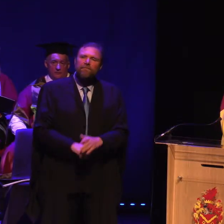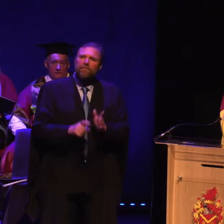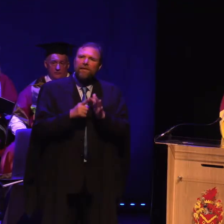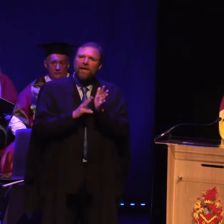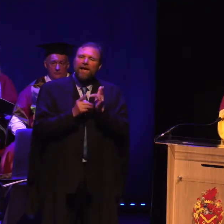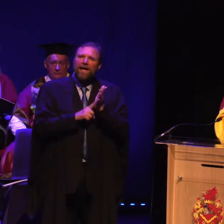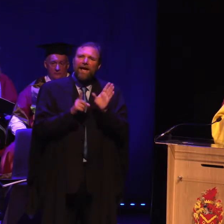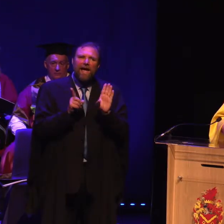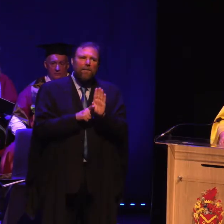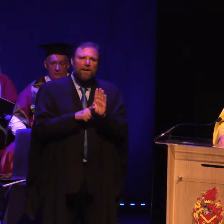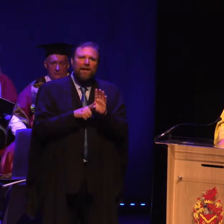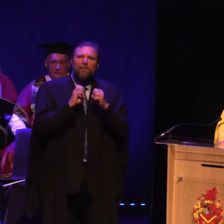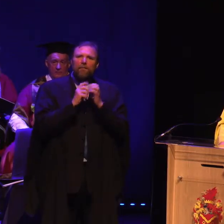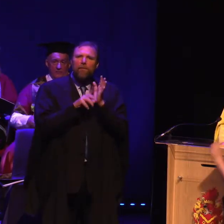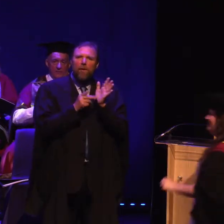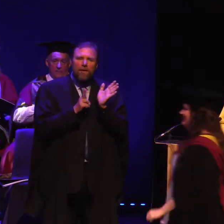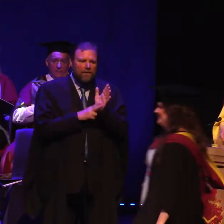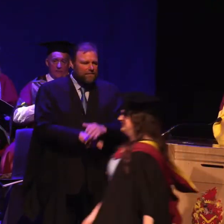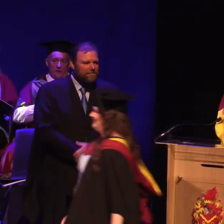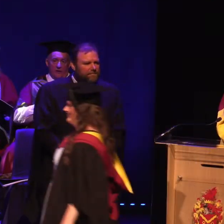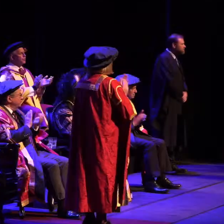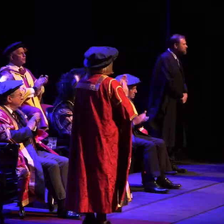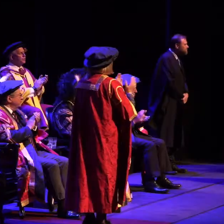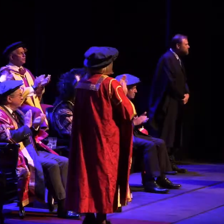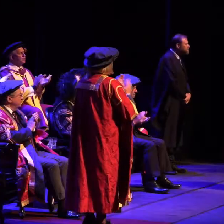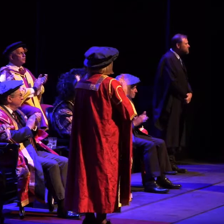Emily Bolwell.